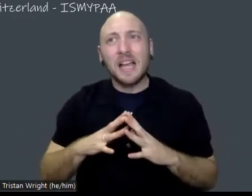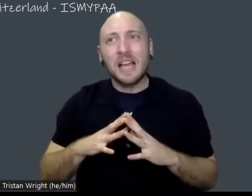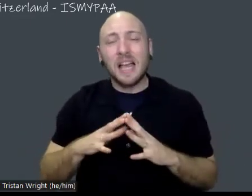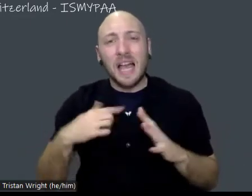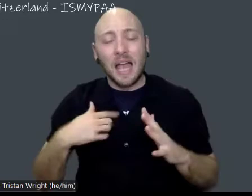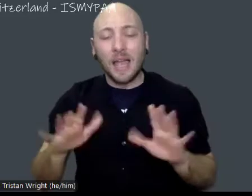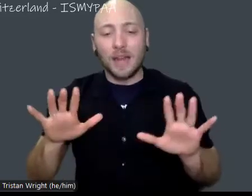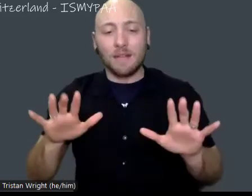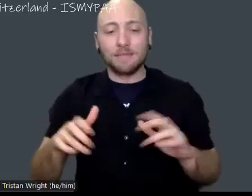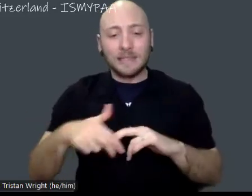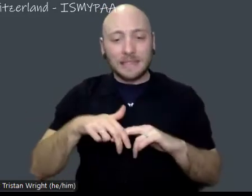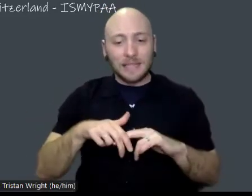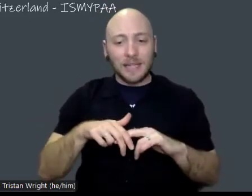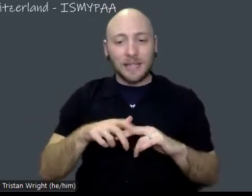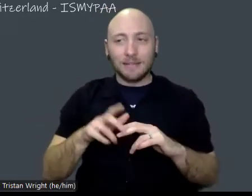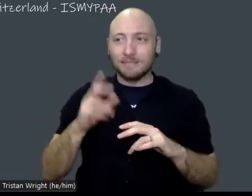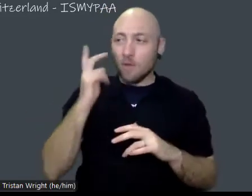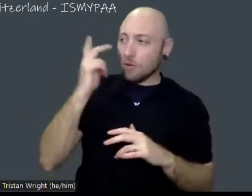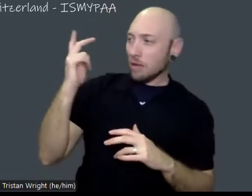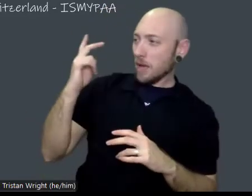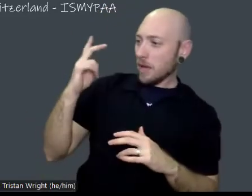back, look where I am now.